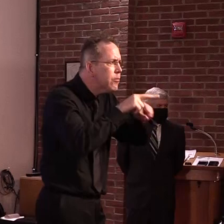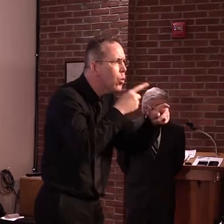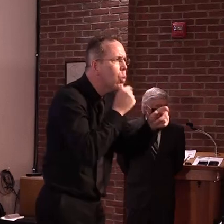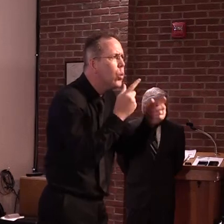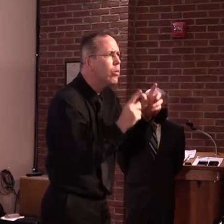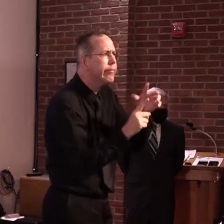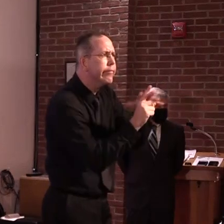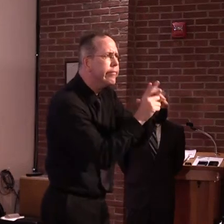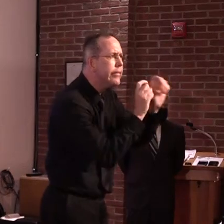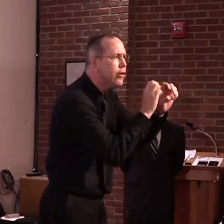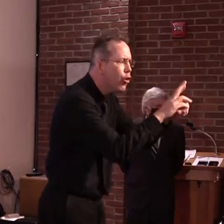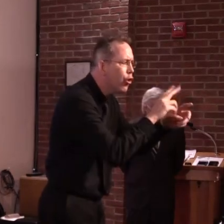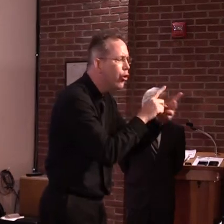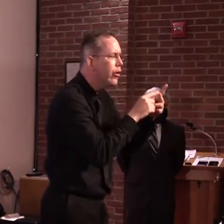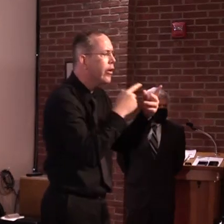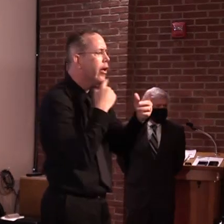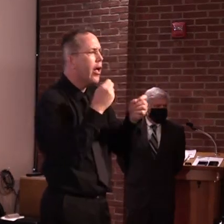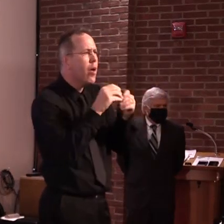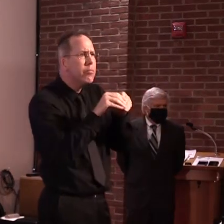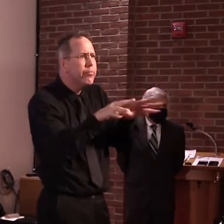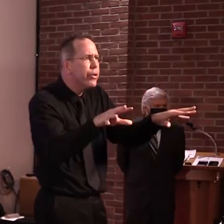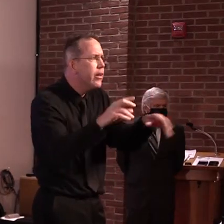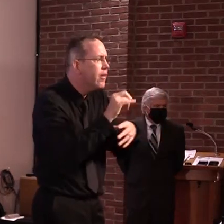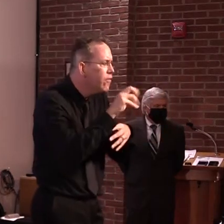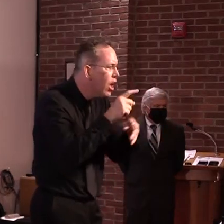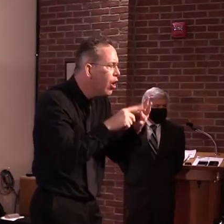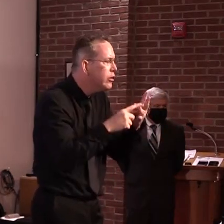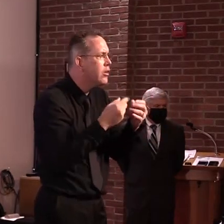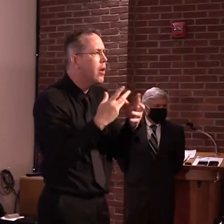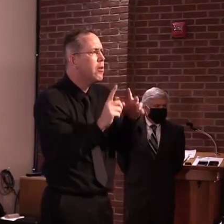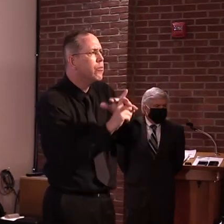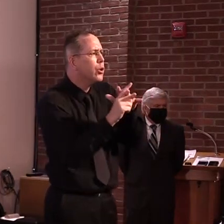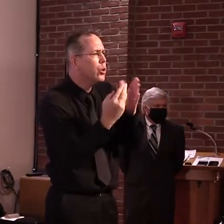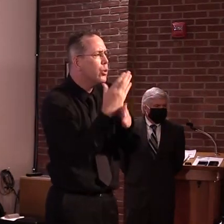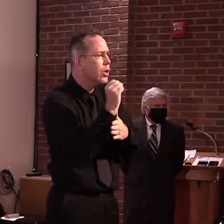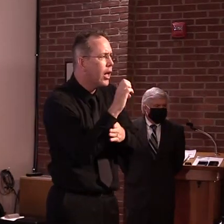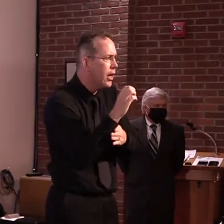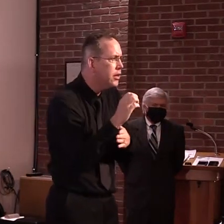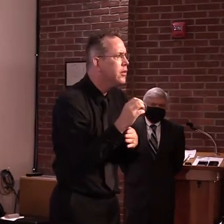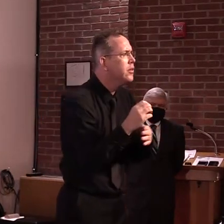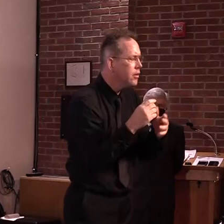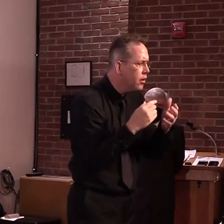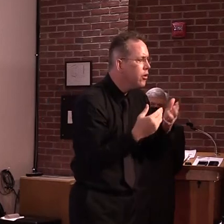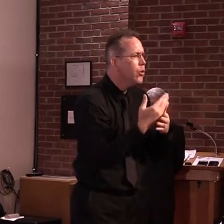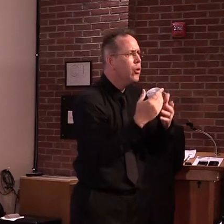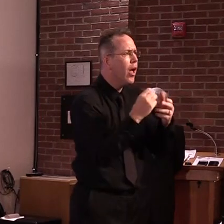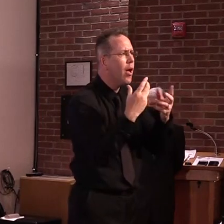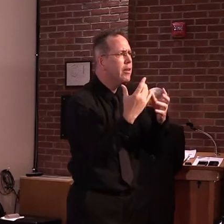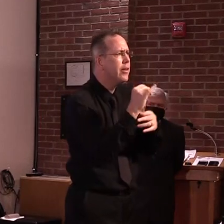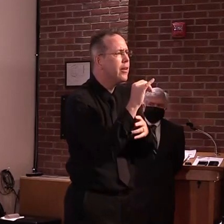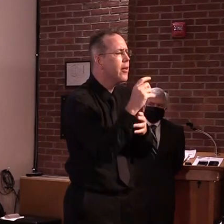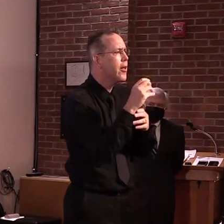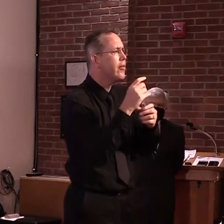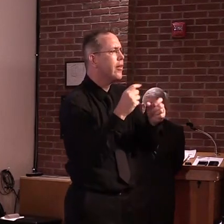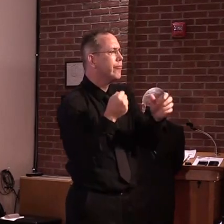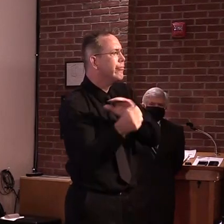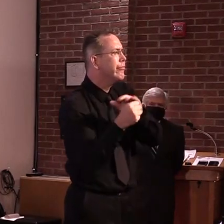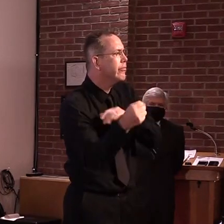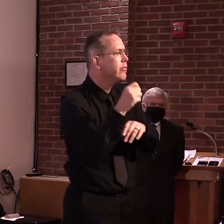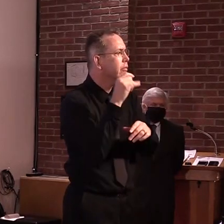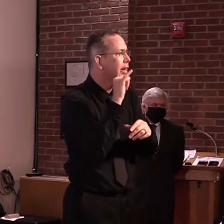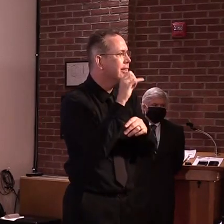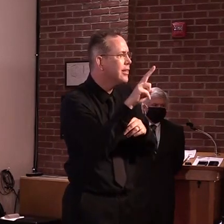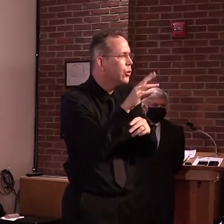weekly. I will then finally provide an update on our regional data that we've been focused on for the past month or